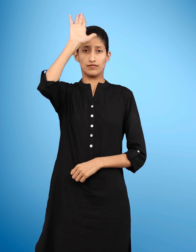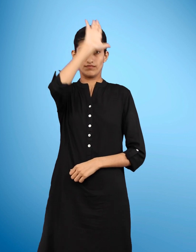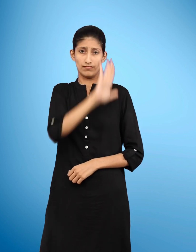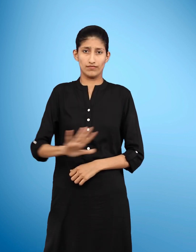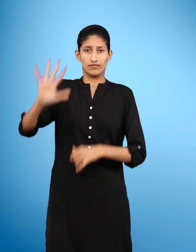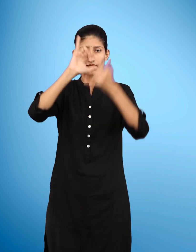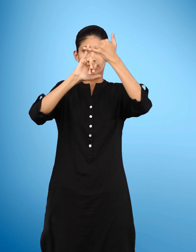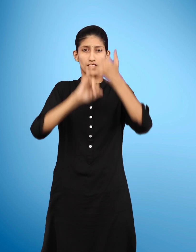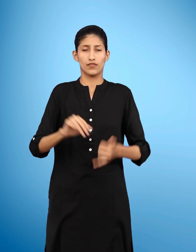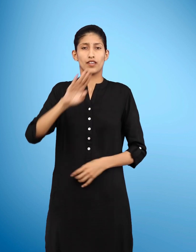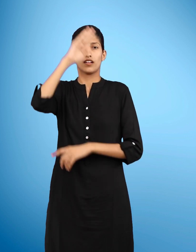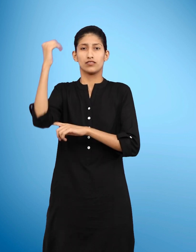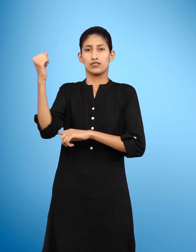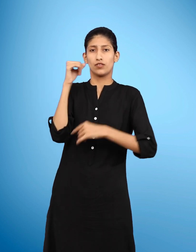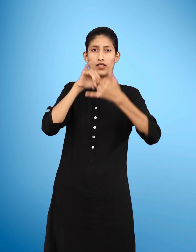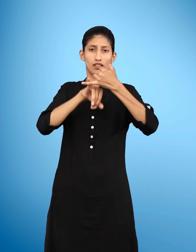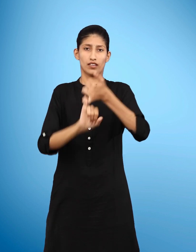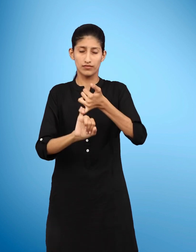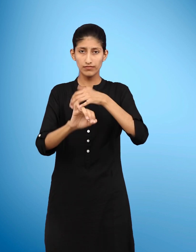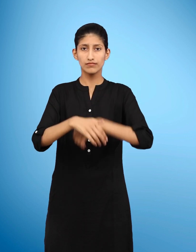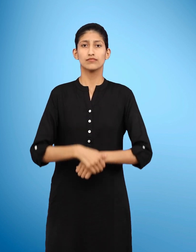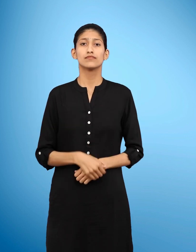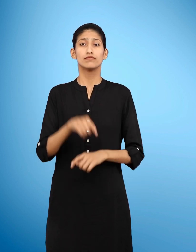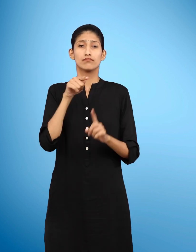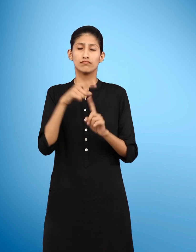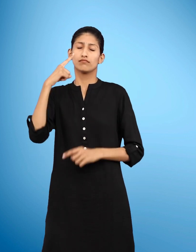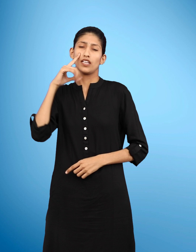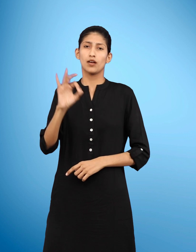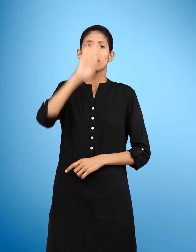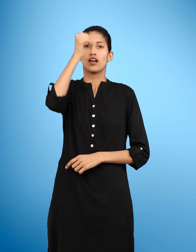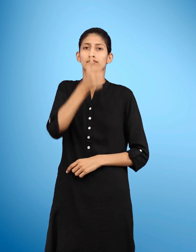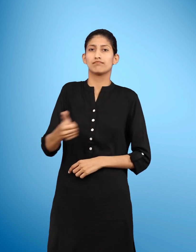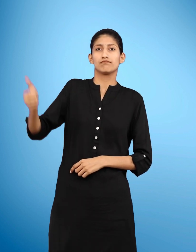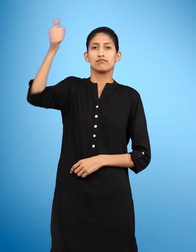The most important ruler of the Satavahanas was Gautamiputra,